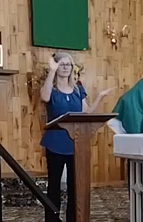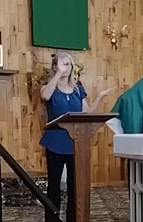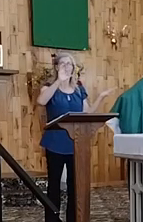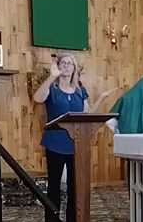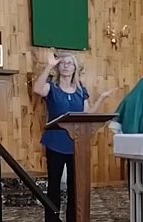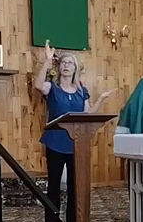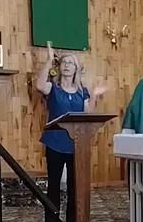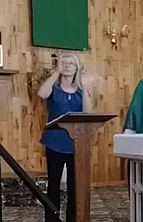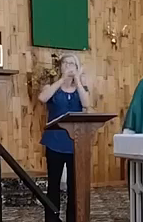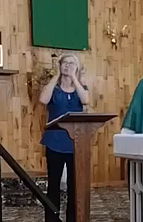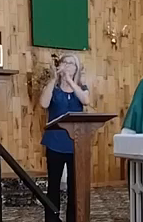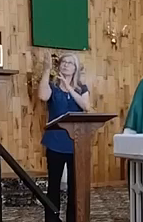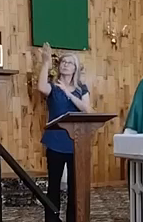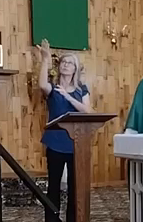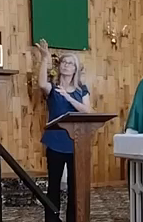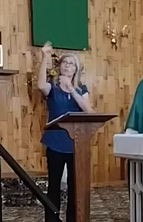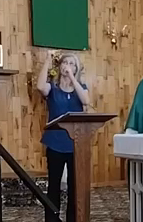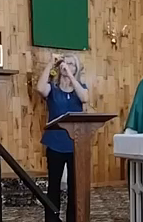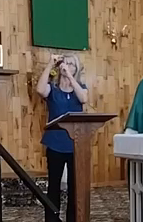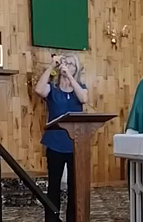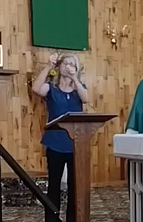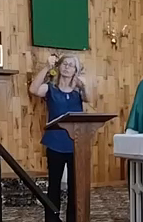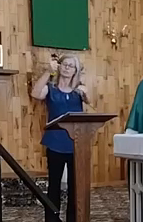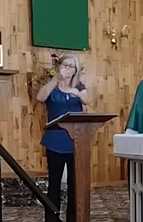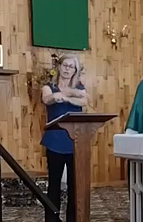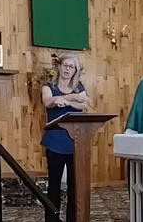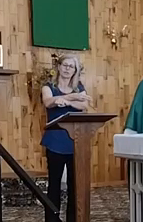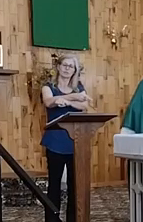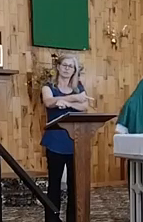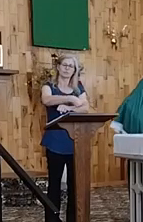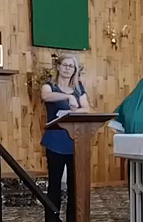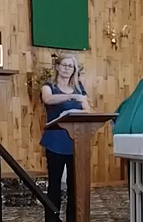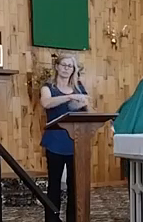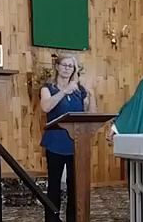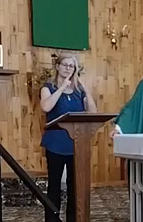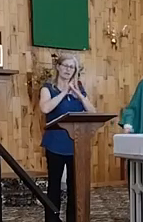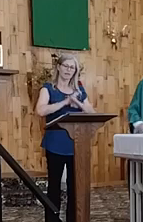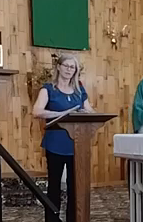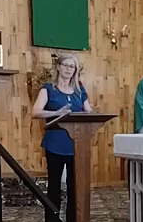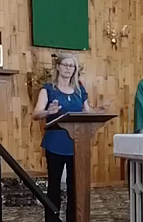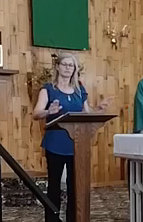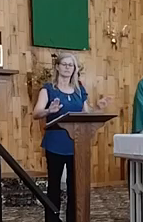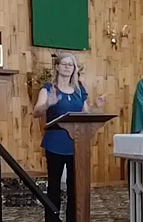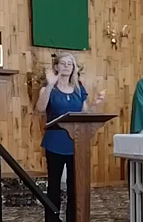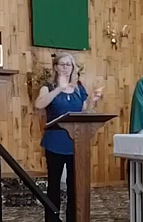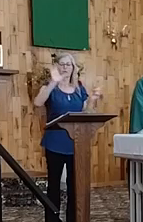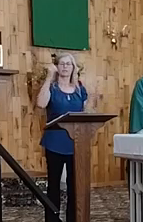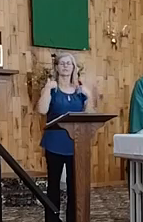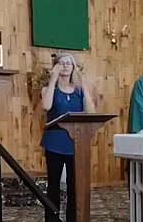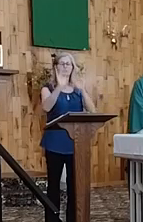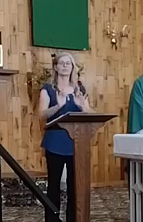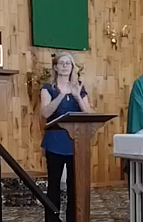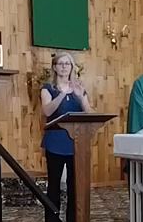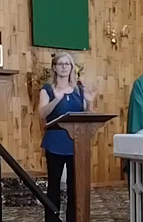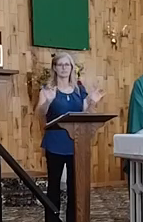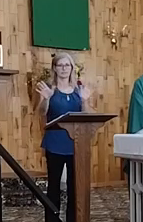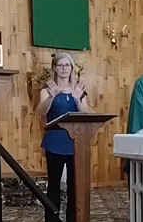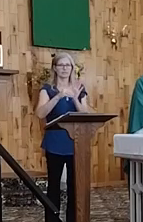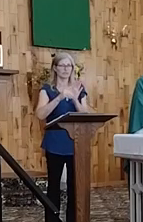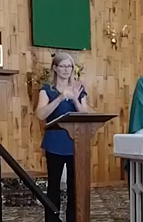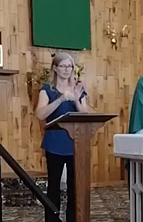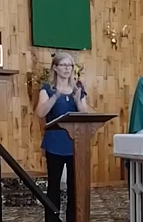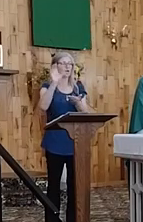Christ Jesus, you are the word that shatters the silence. Christ, have